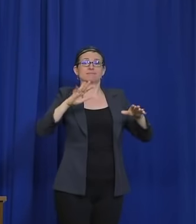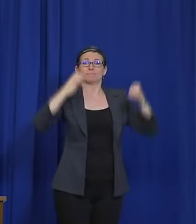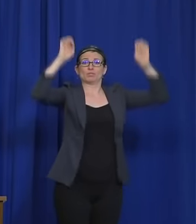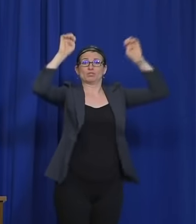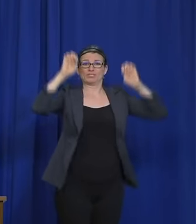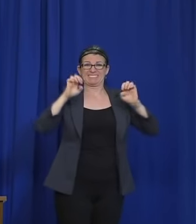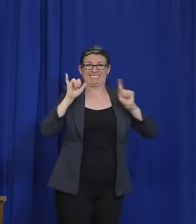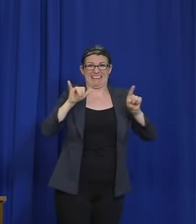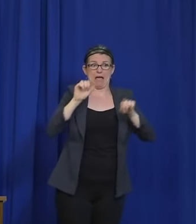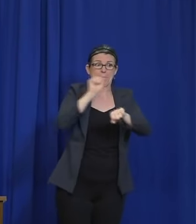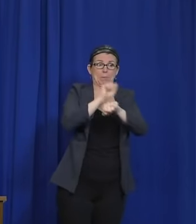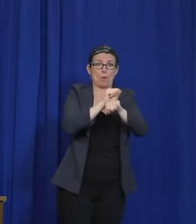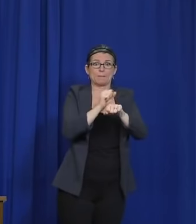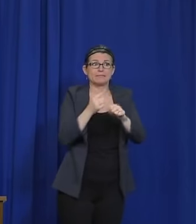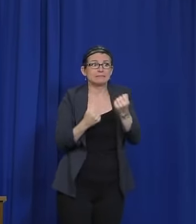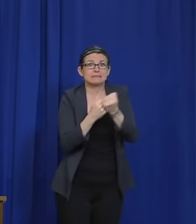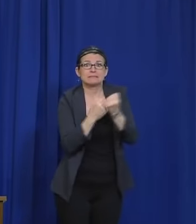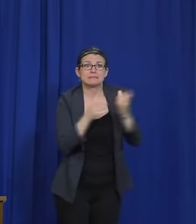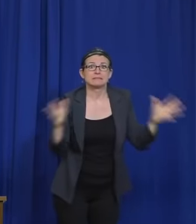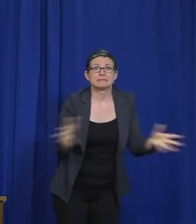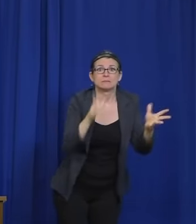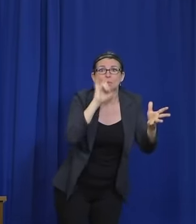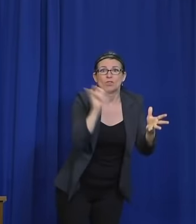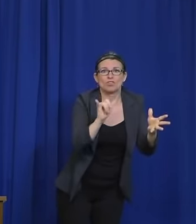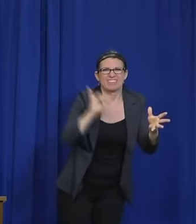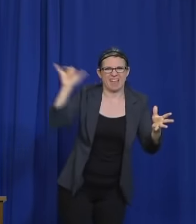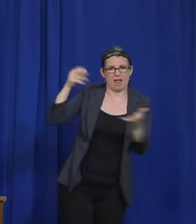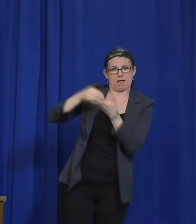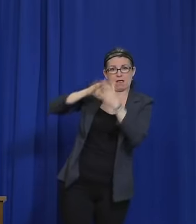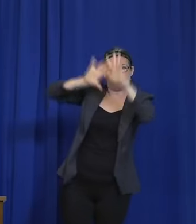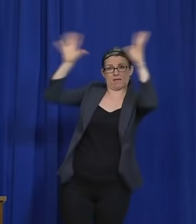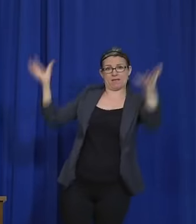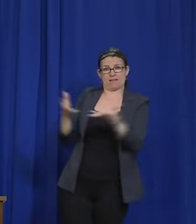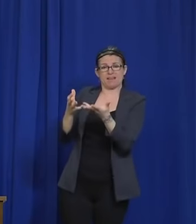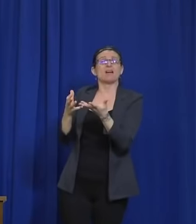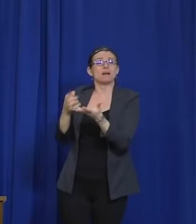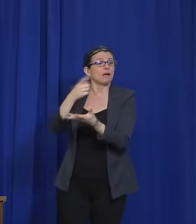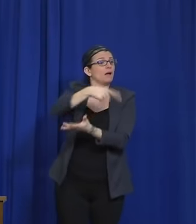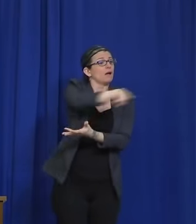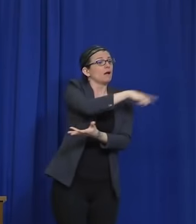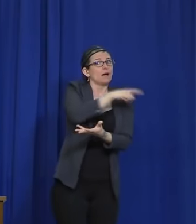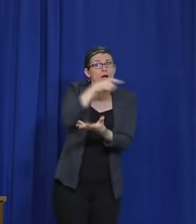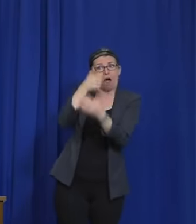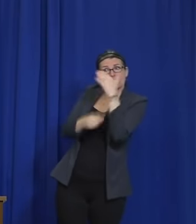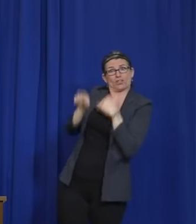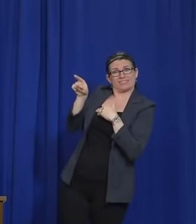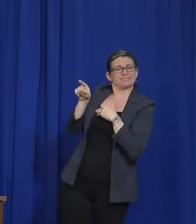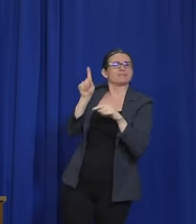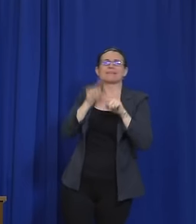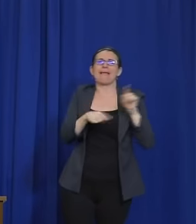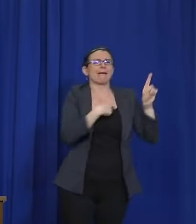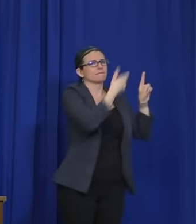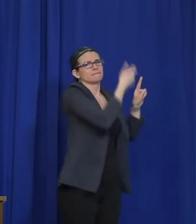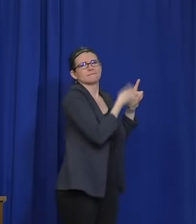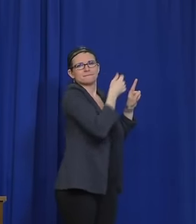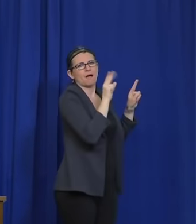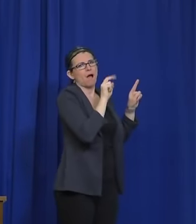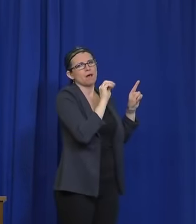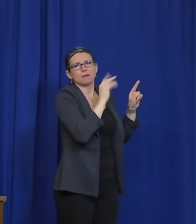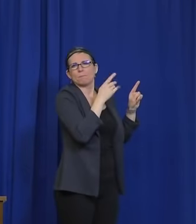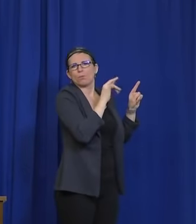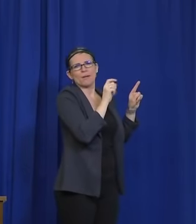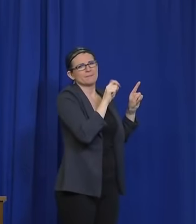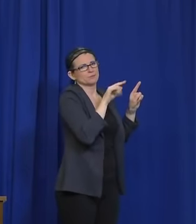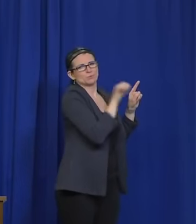for state unemployment benefits, like self-employed Mainers, we cannot simply tweak our existing program